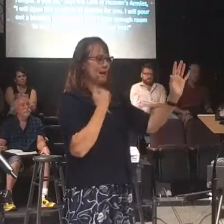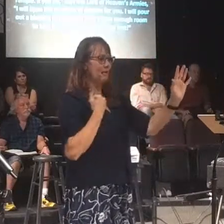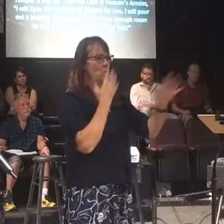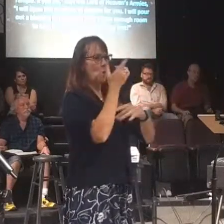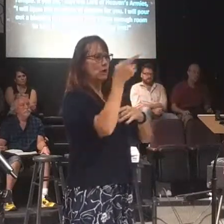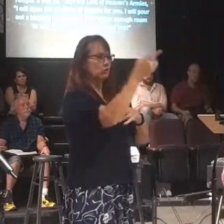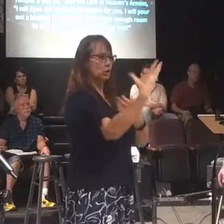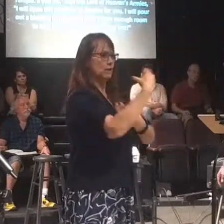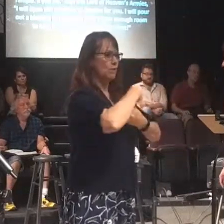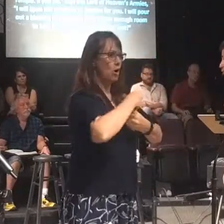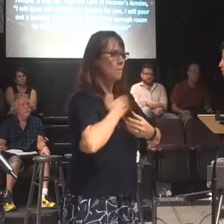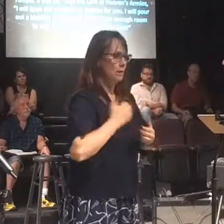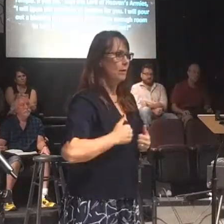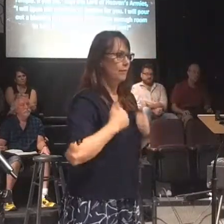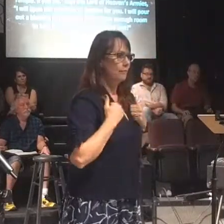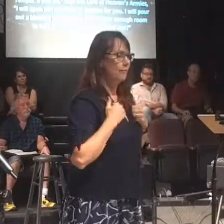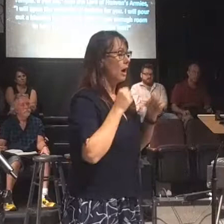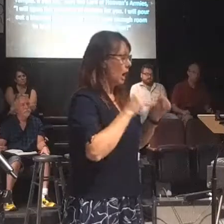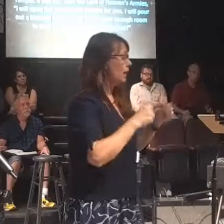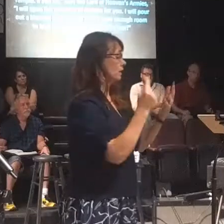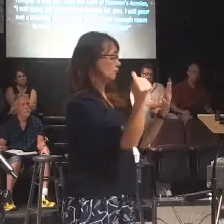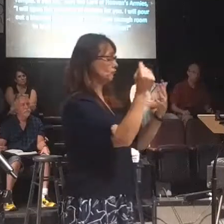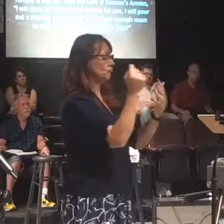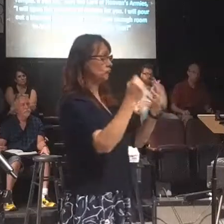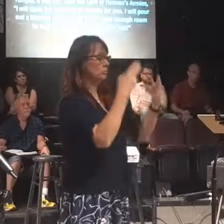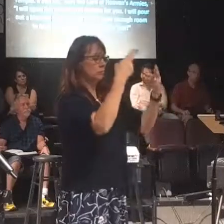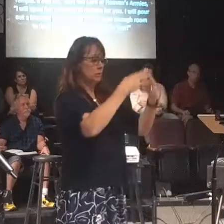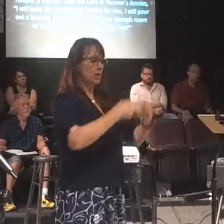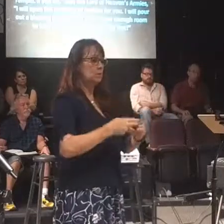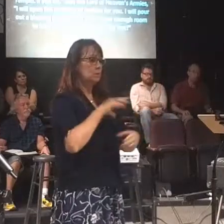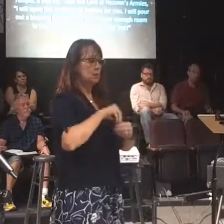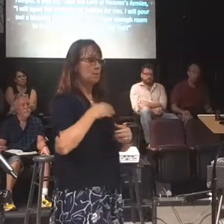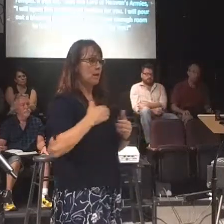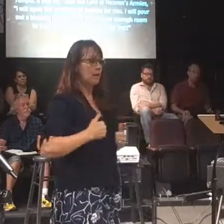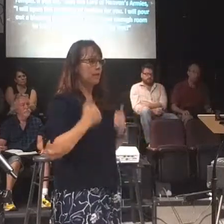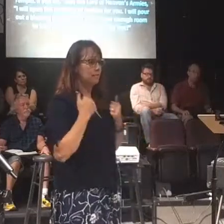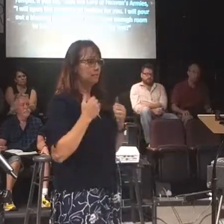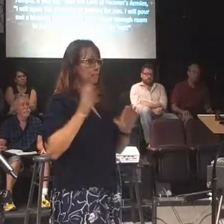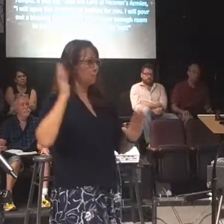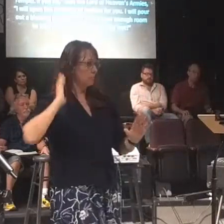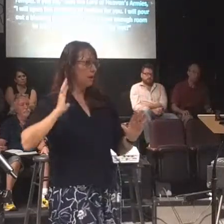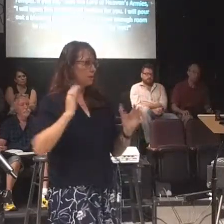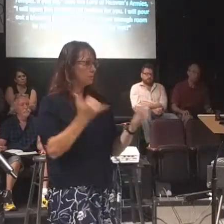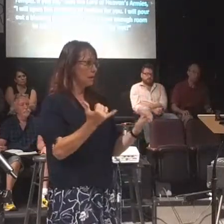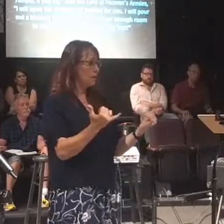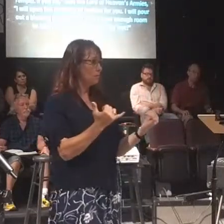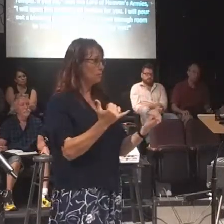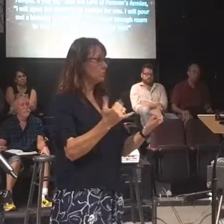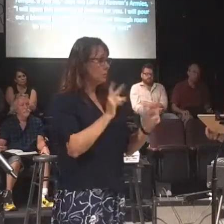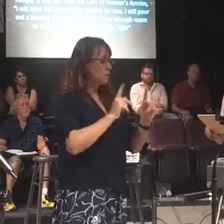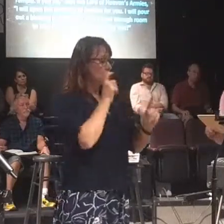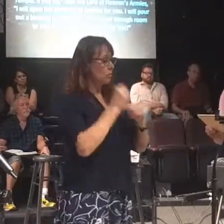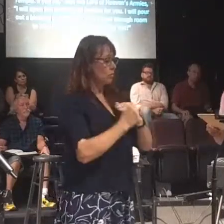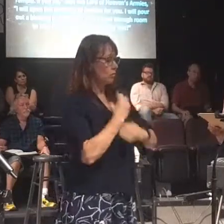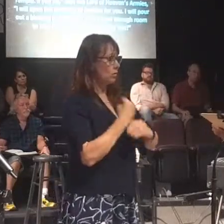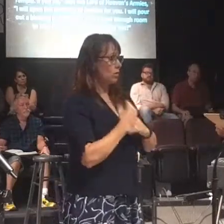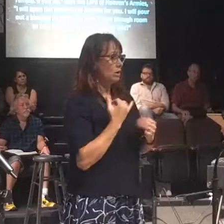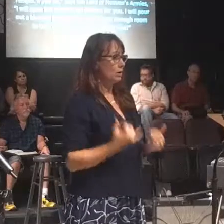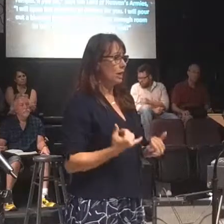in me. I can say that about quite a few people in my life, both past and present. So